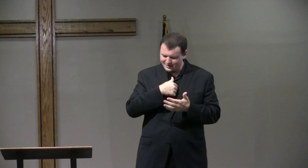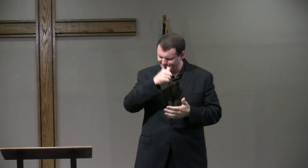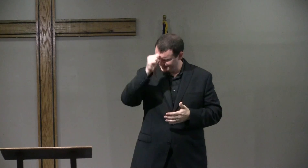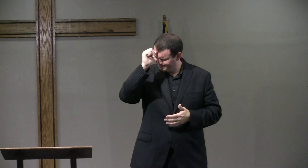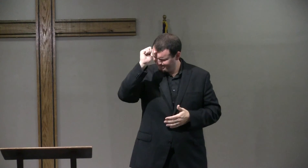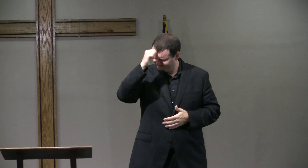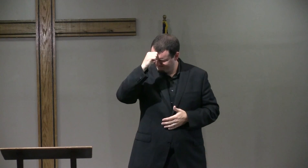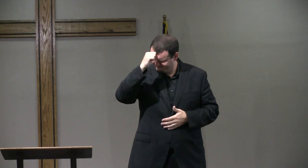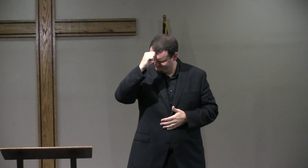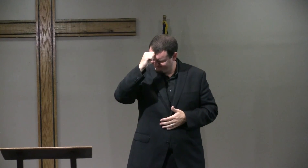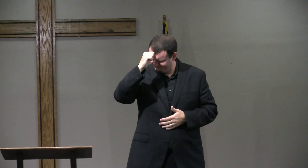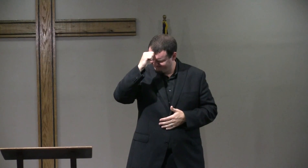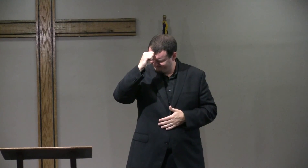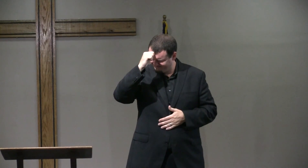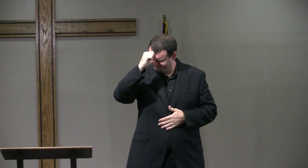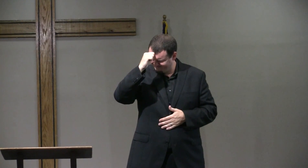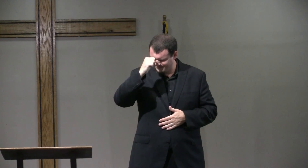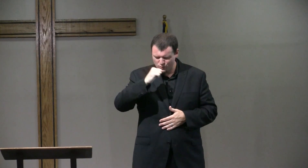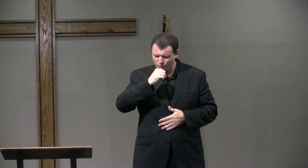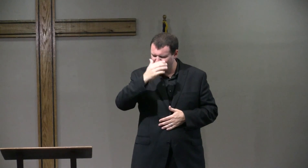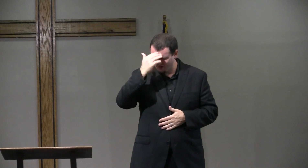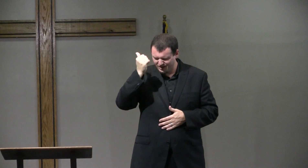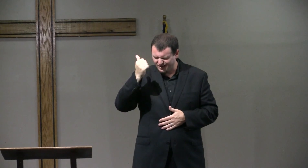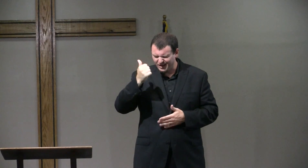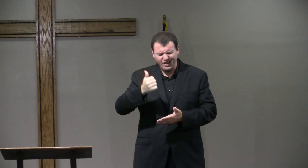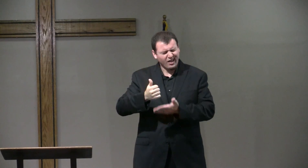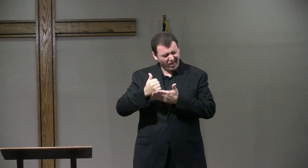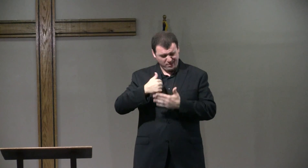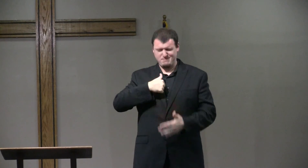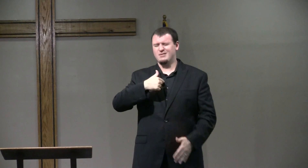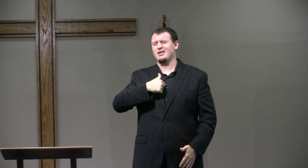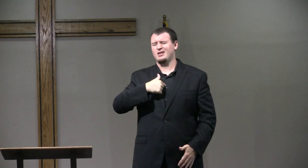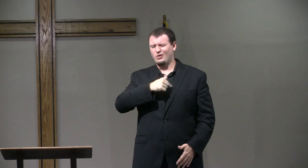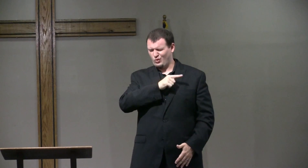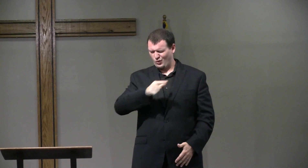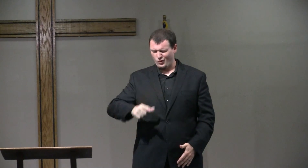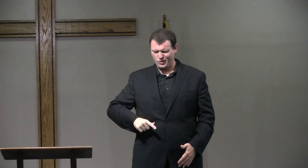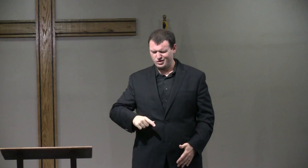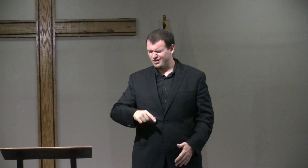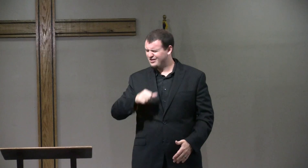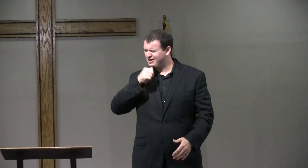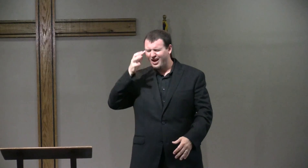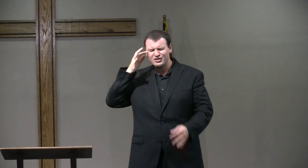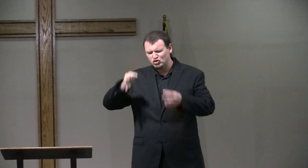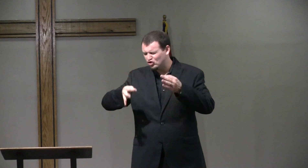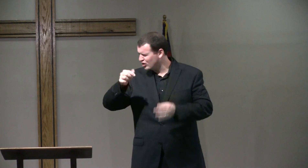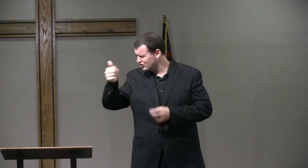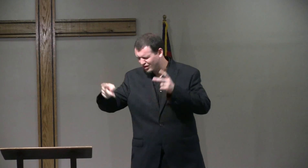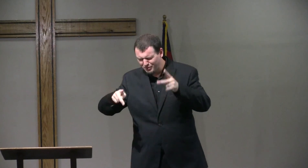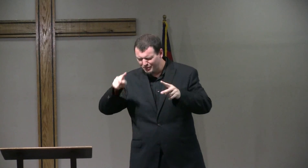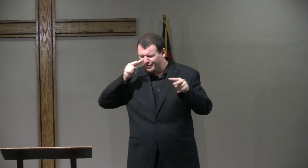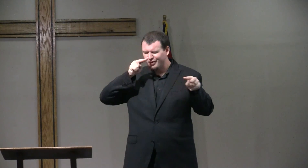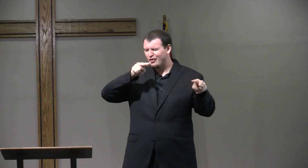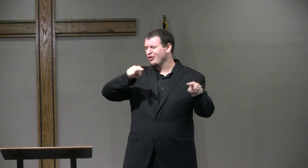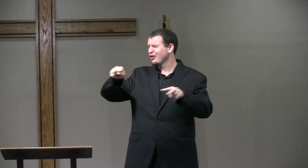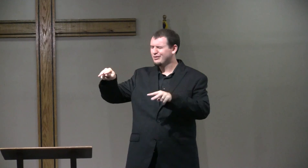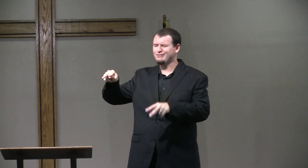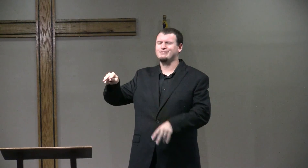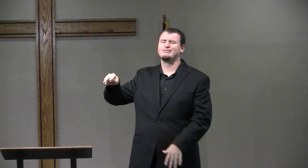Lord, bless us as we leave today. Help us to remember this. Help me, Lord, not to judge others